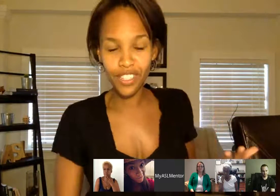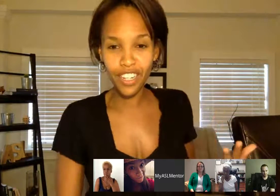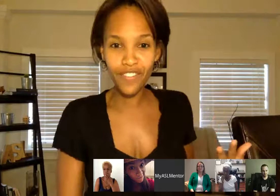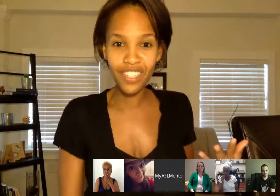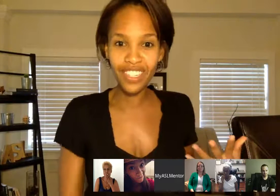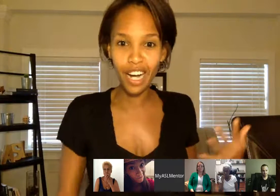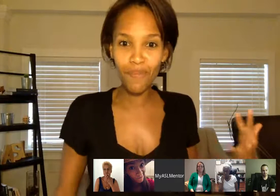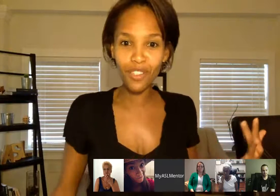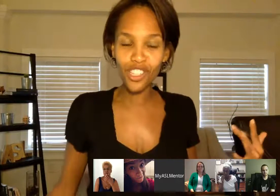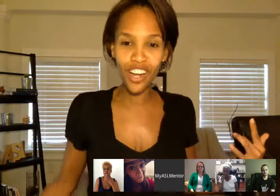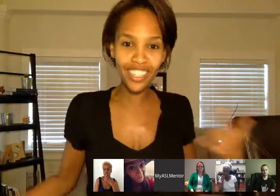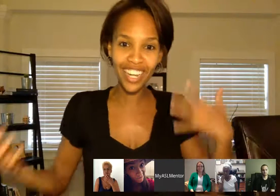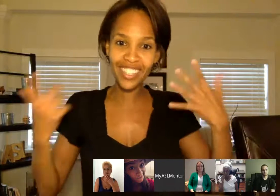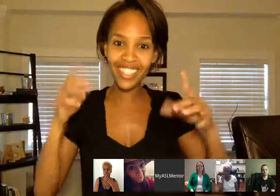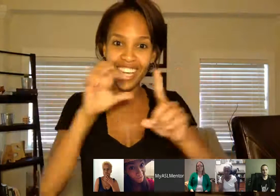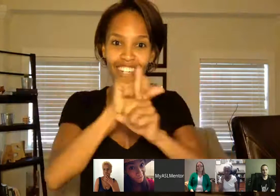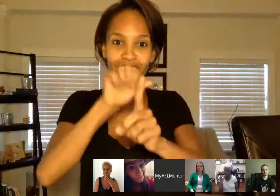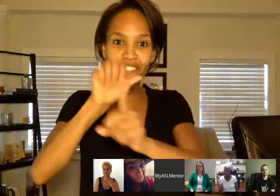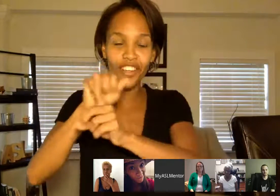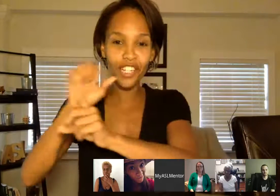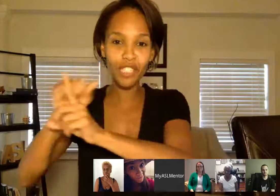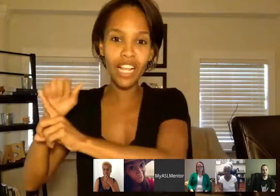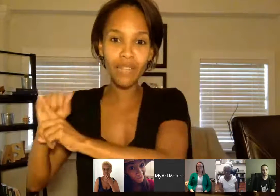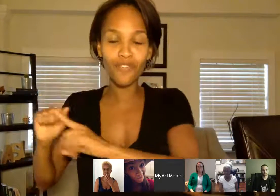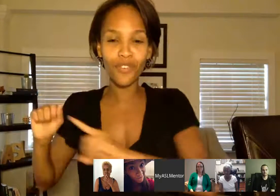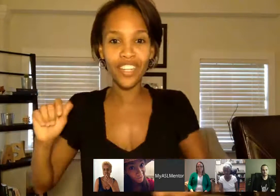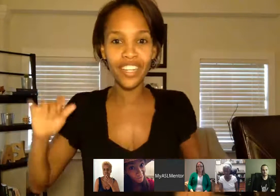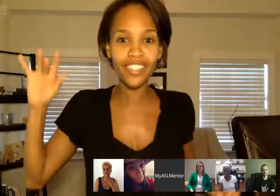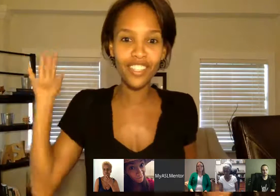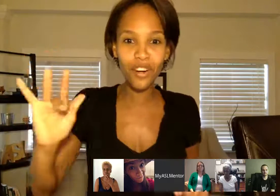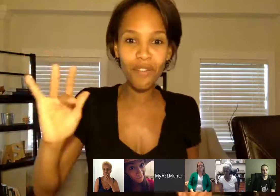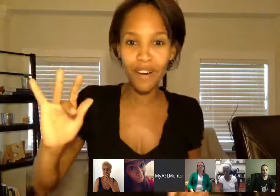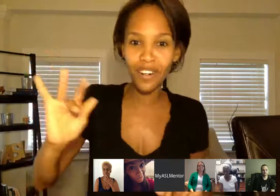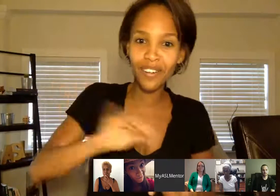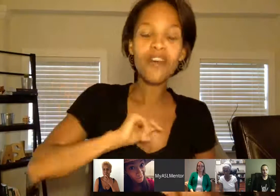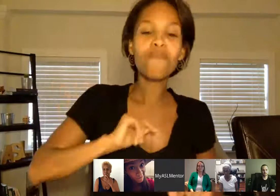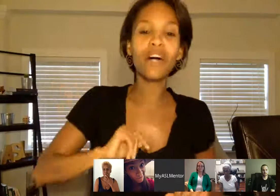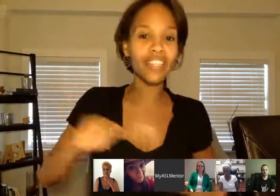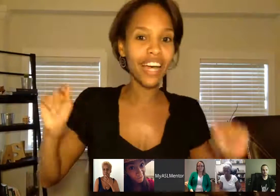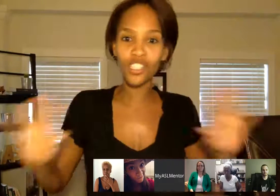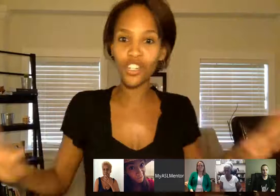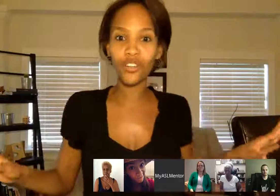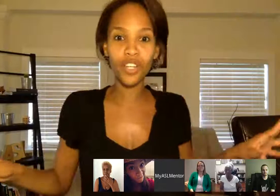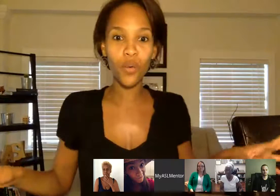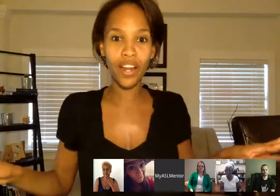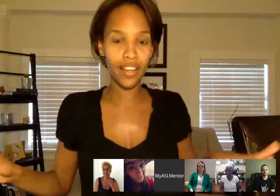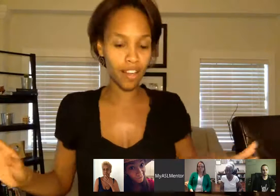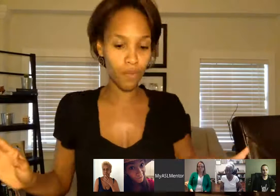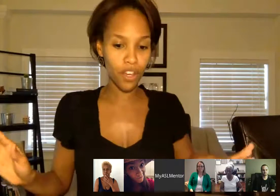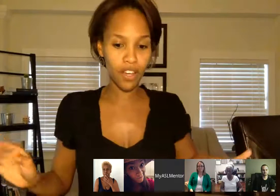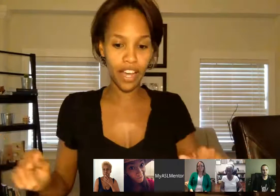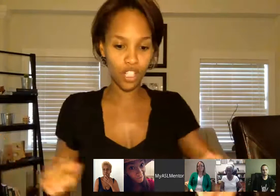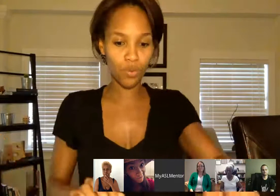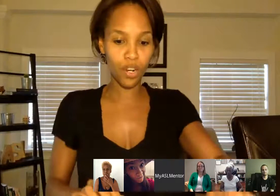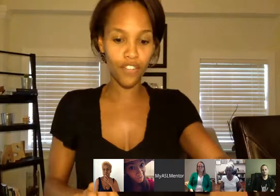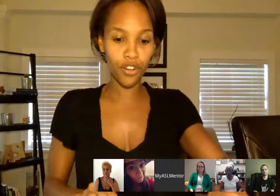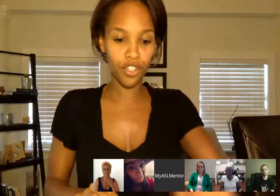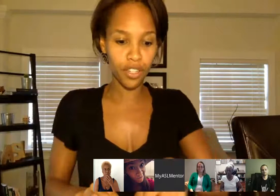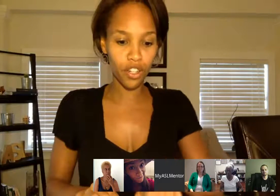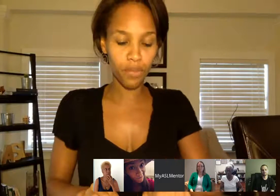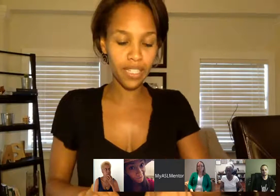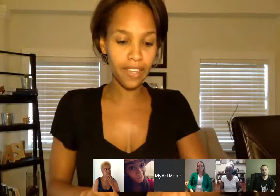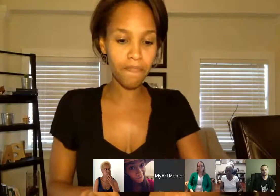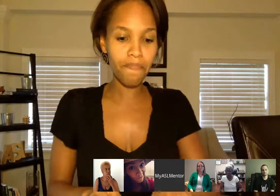Give yourselves a couple of chances to catch that finger spelling before you hit slow-mo, but that's certainly a way to help you catch whatever